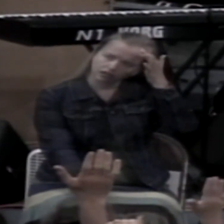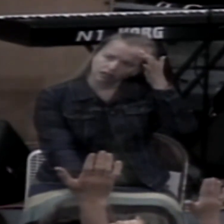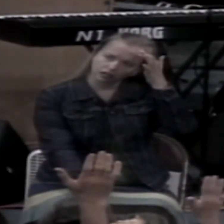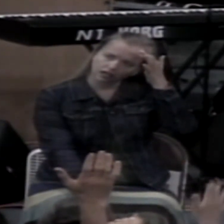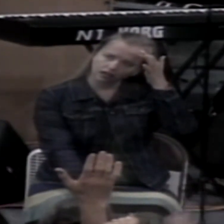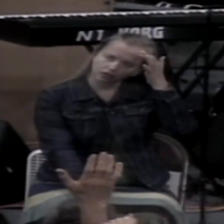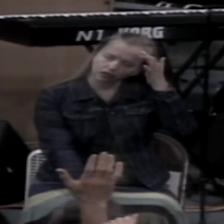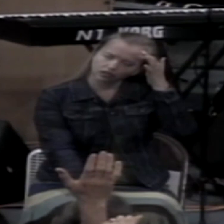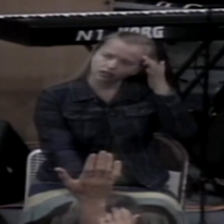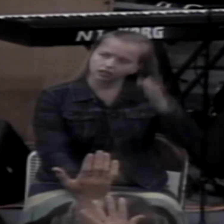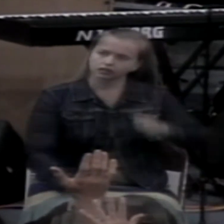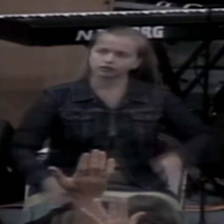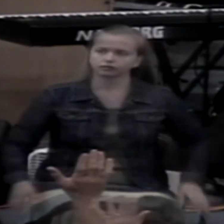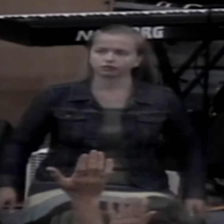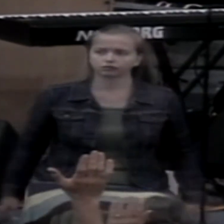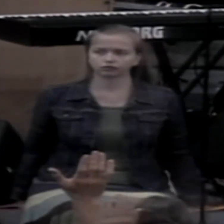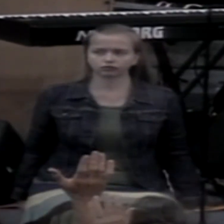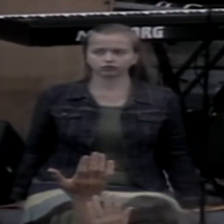Christ be formed in you.